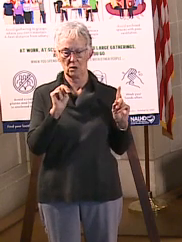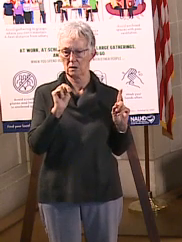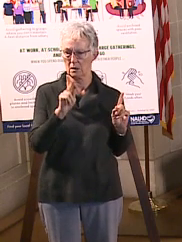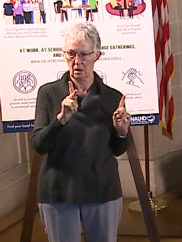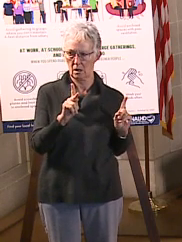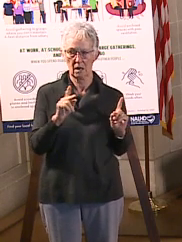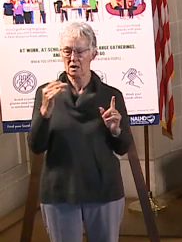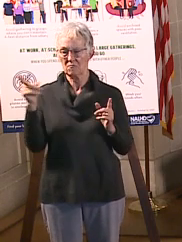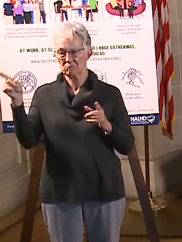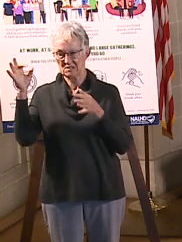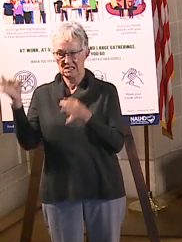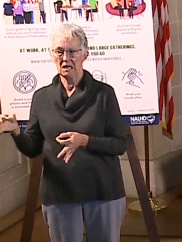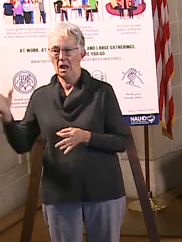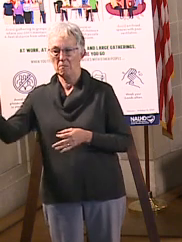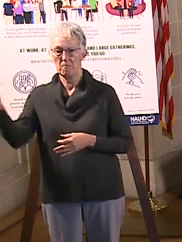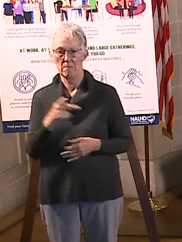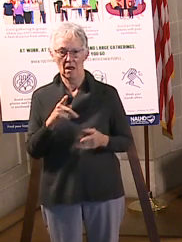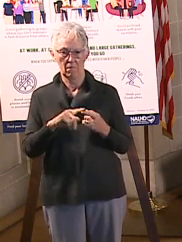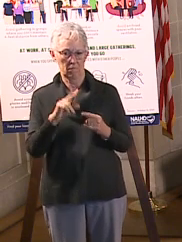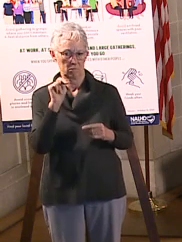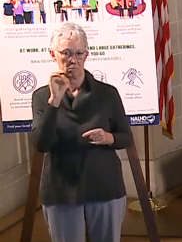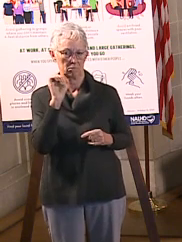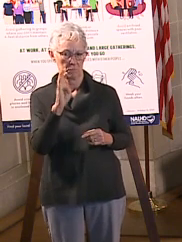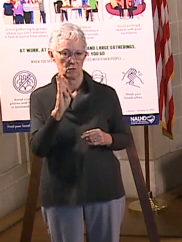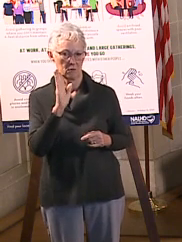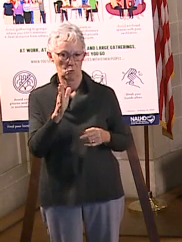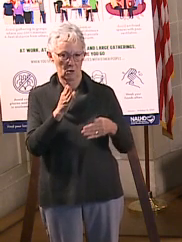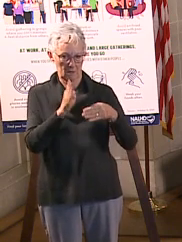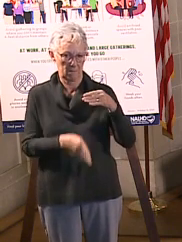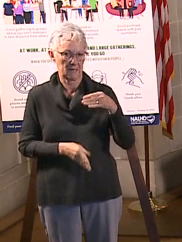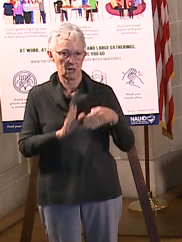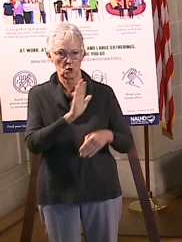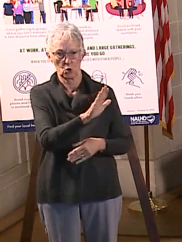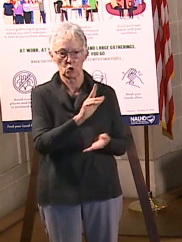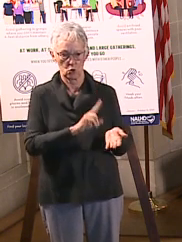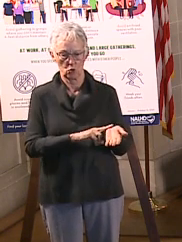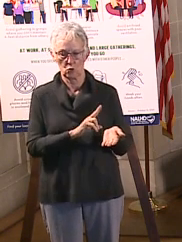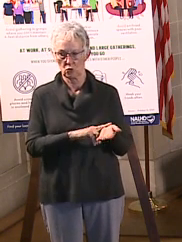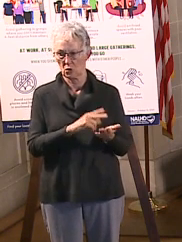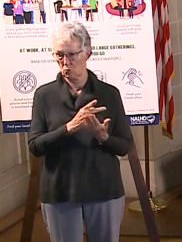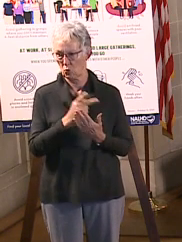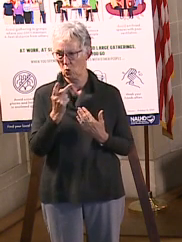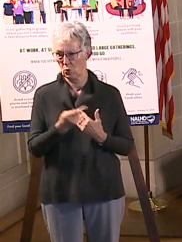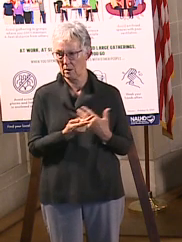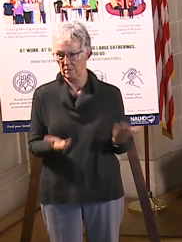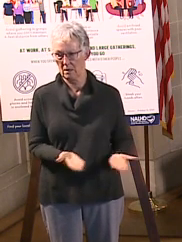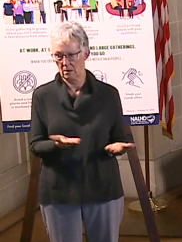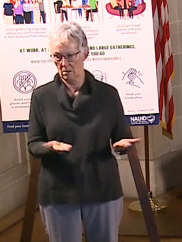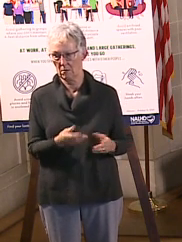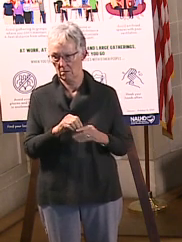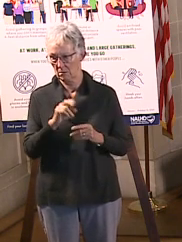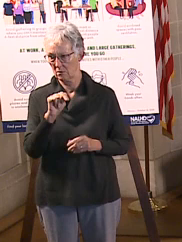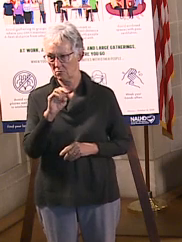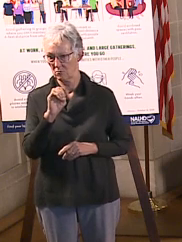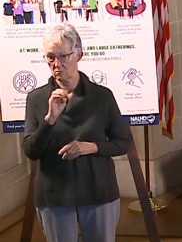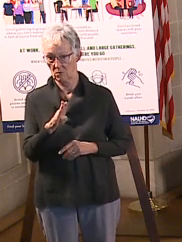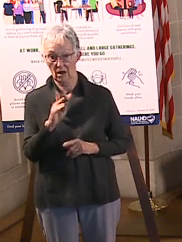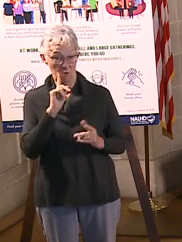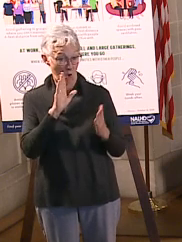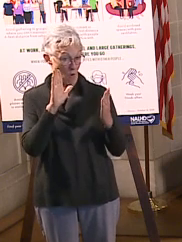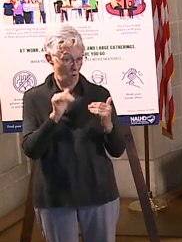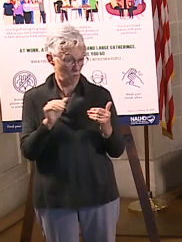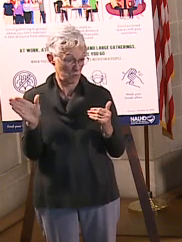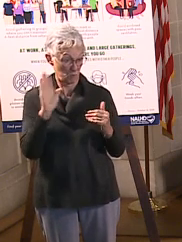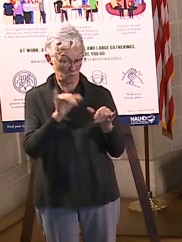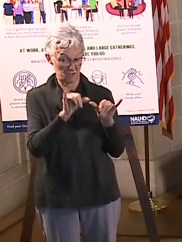nursing program there. And I have a pretty good feeling we're going to keep this talented young lady to work here in the state of Nebraska. This is just one